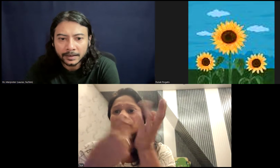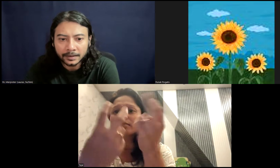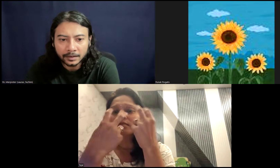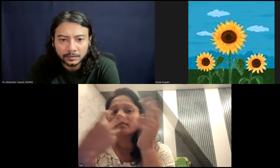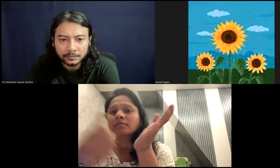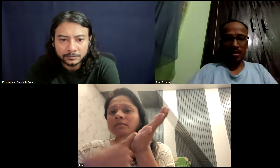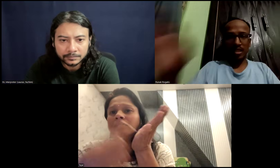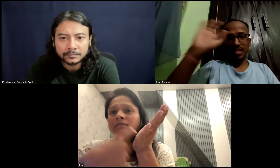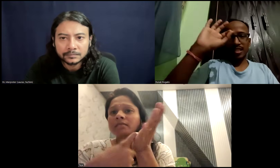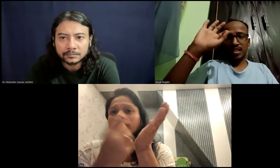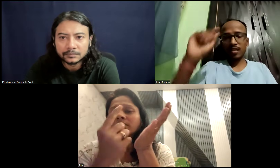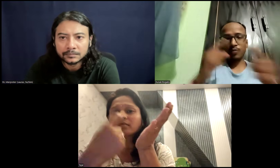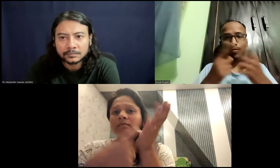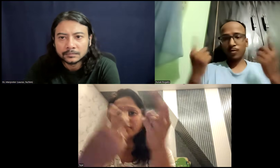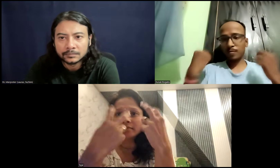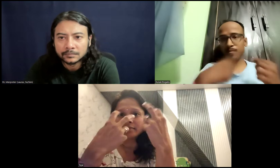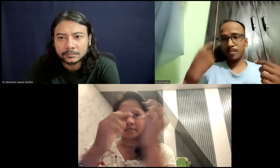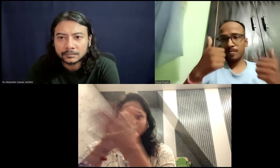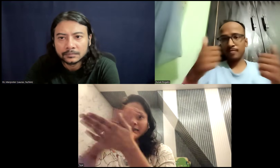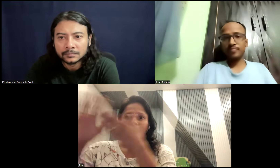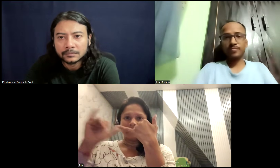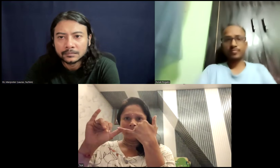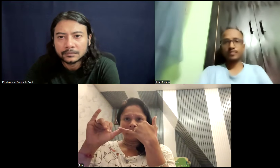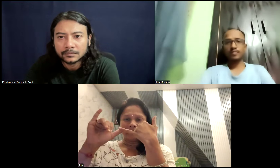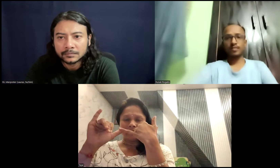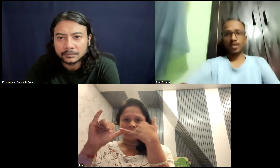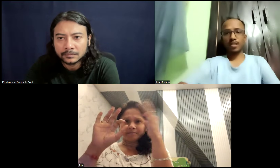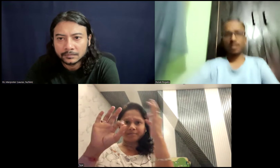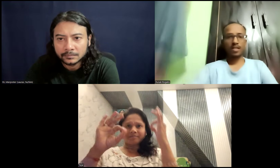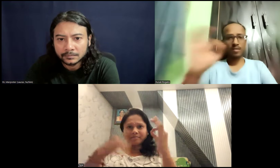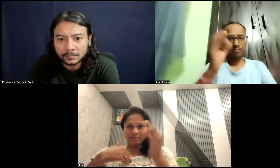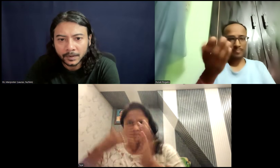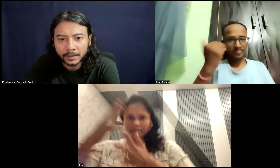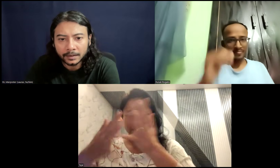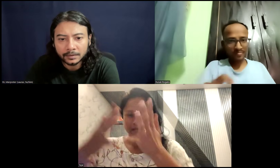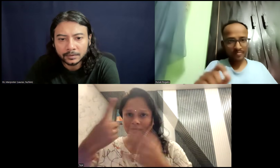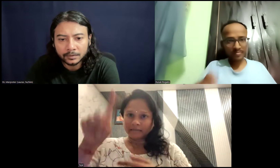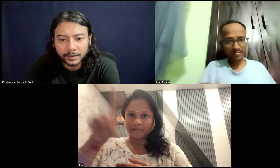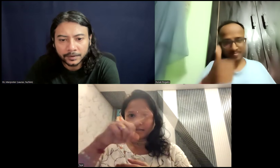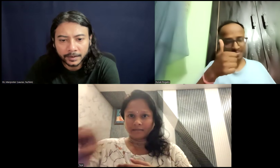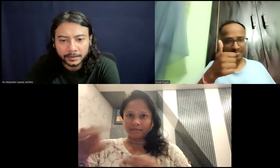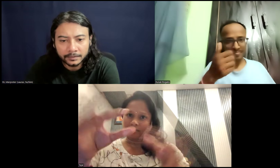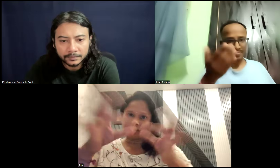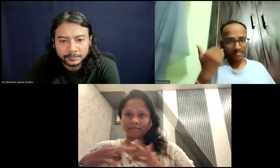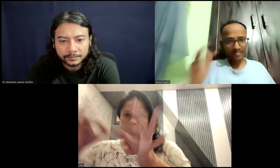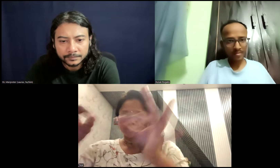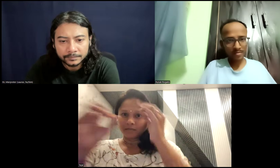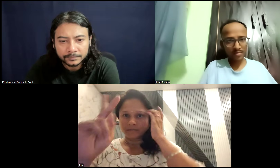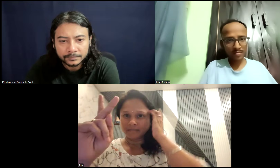not there right now. He's there. He's back. He's back. Yeah, yeah. So we are